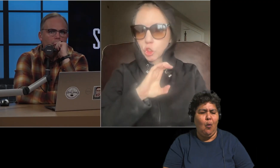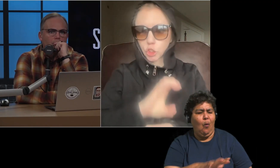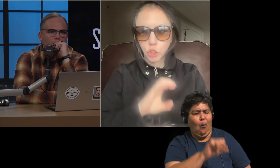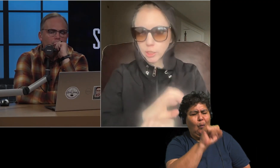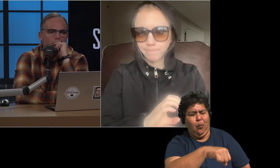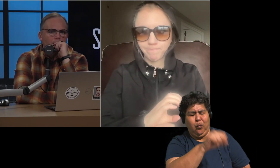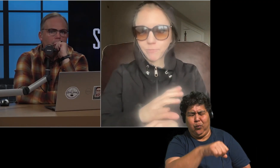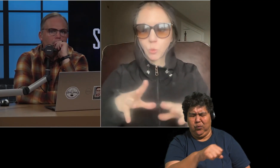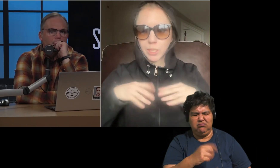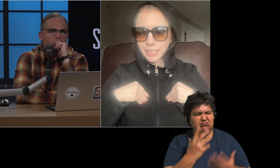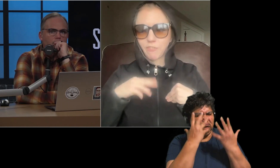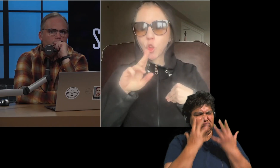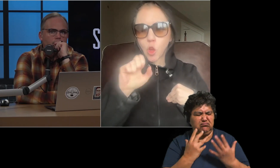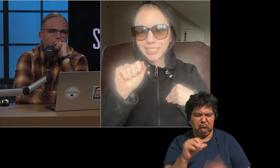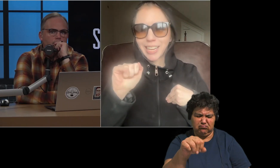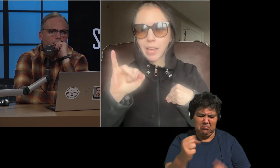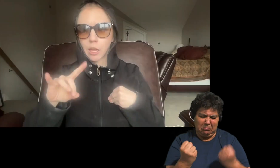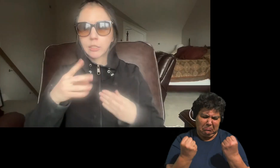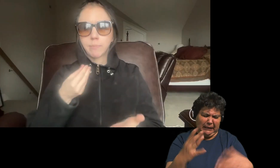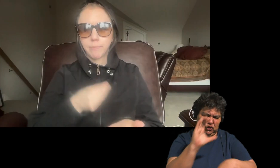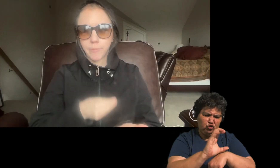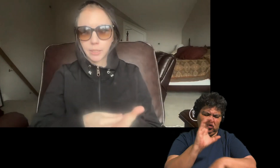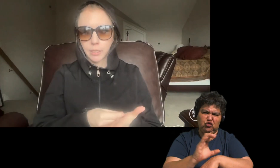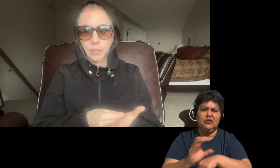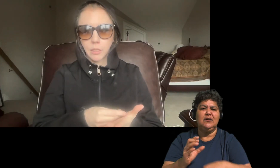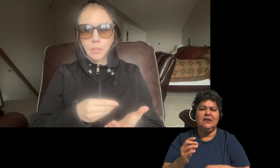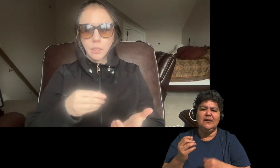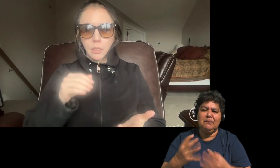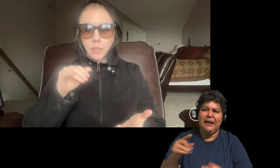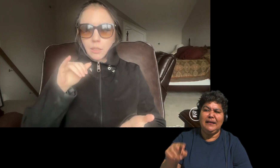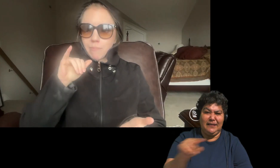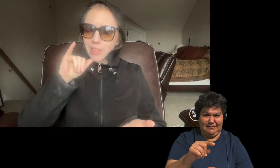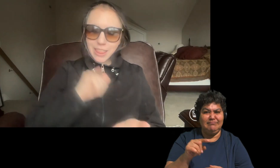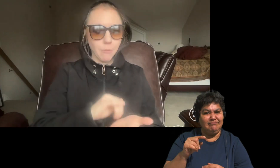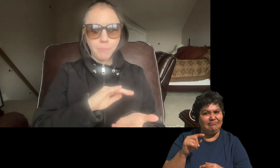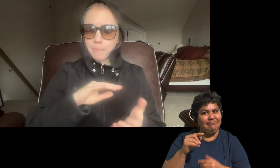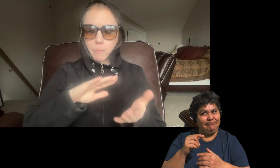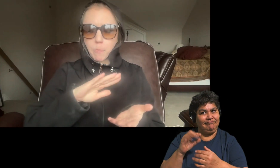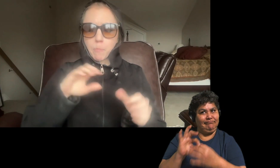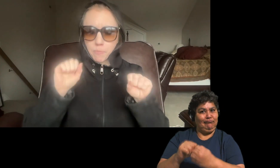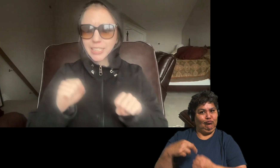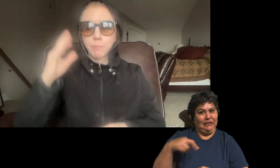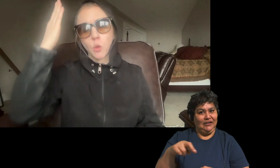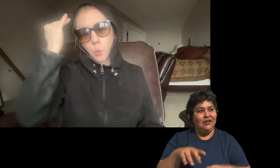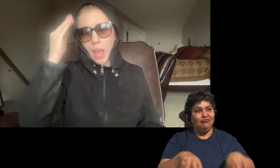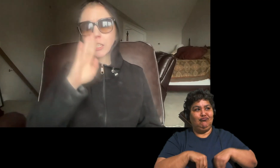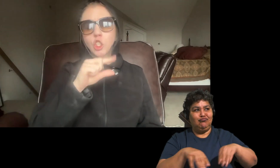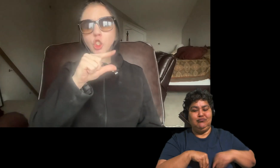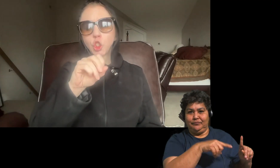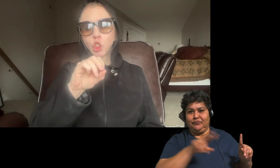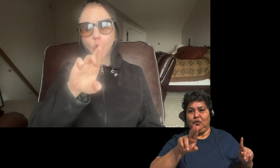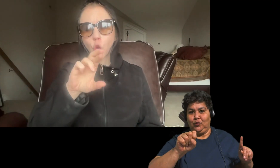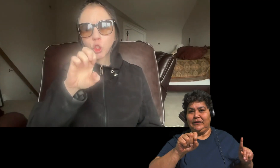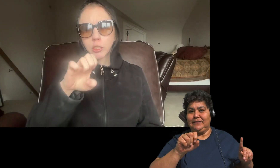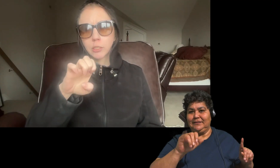Yes. Yes, unfortunately, many churches and faith-based have accepted USAID funding. And